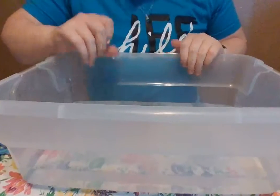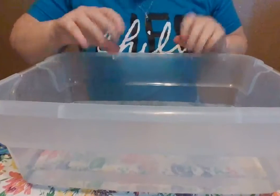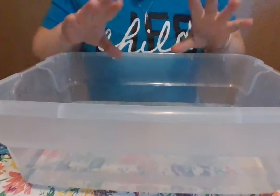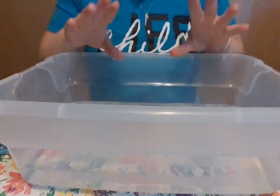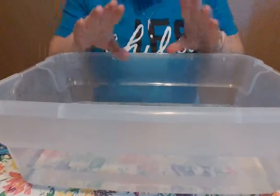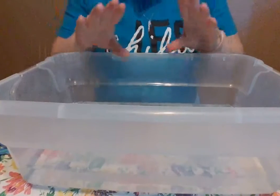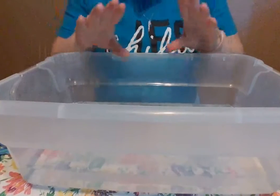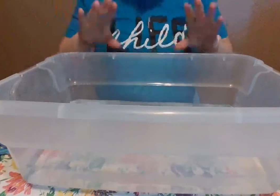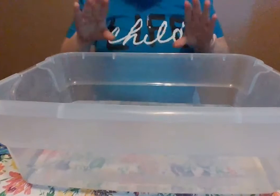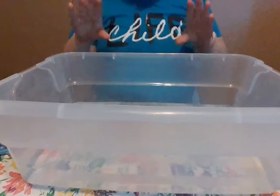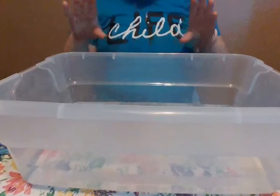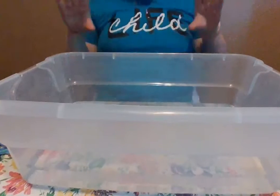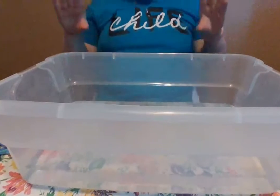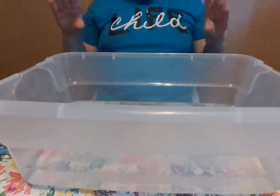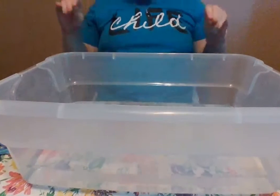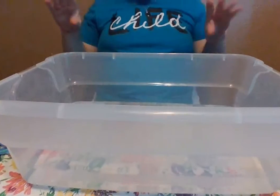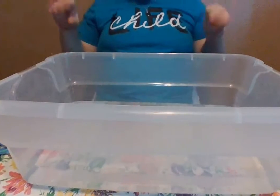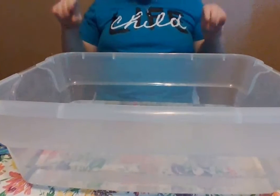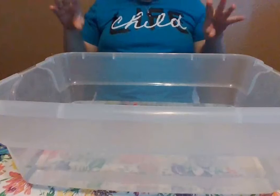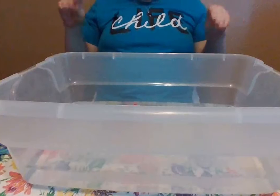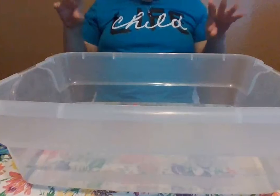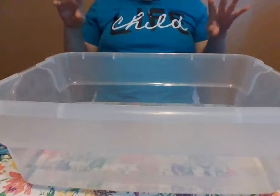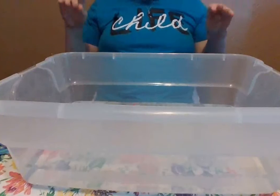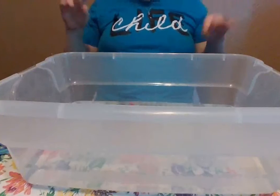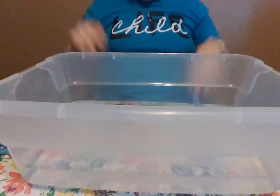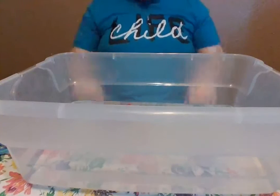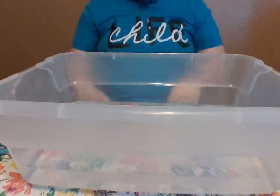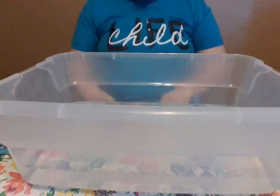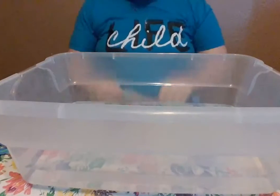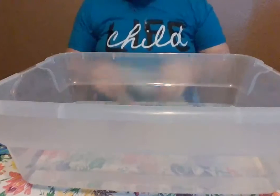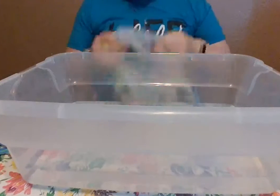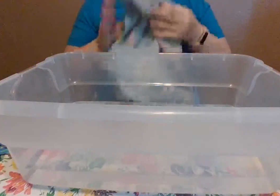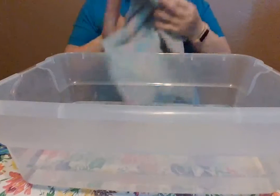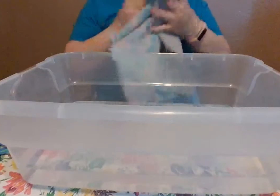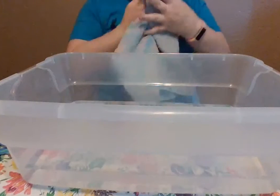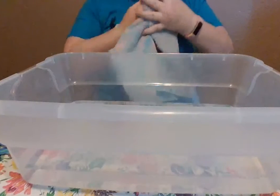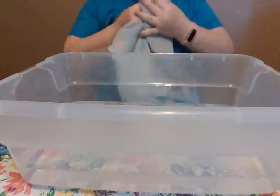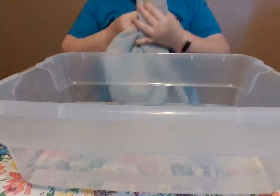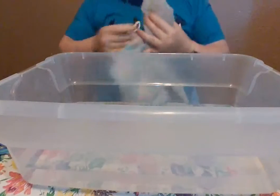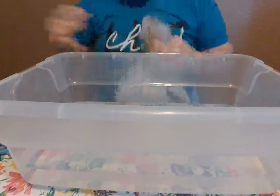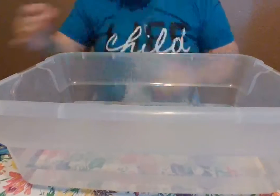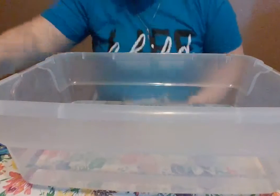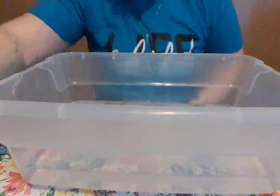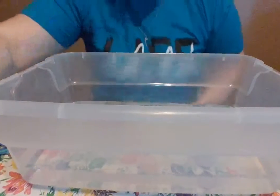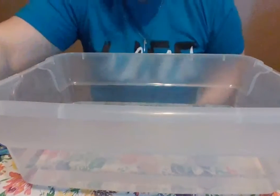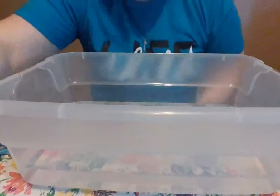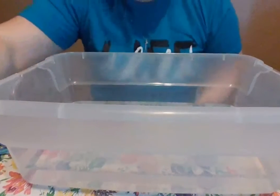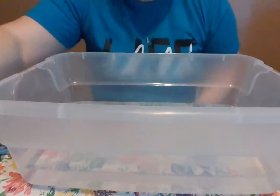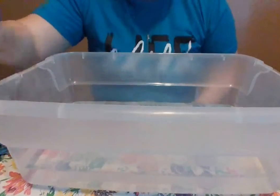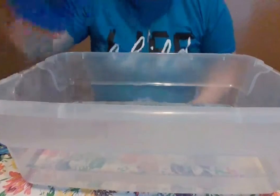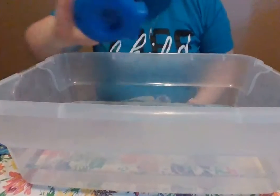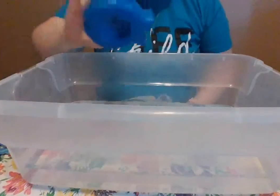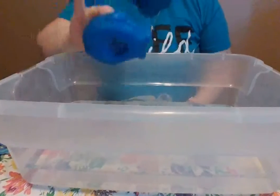But Sebastian is a crab. And then I also have a little fish toy to put in